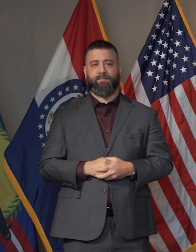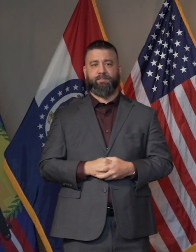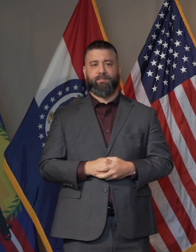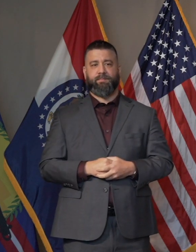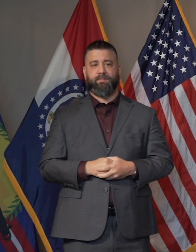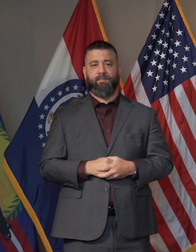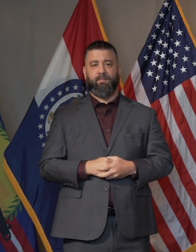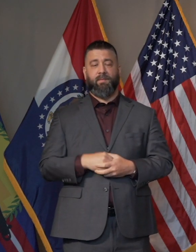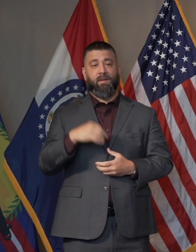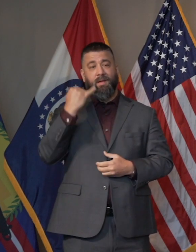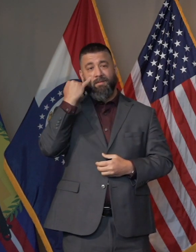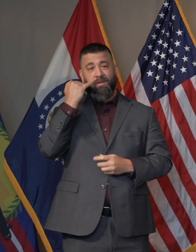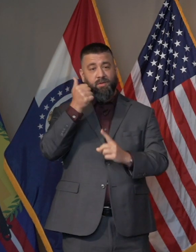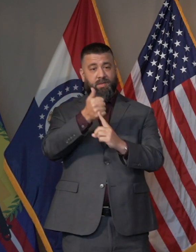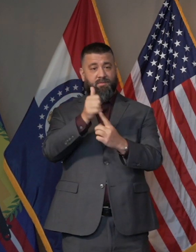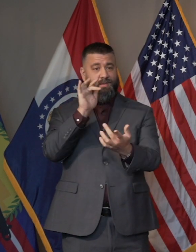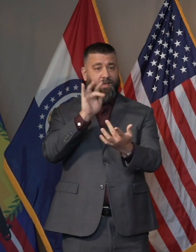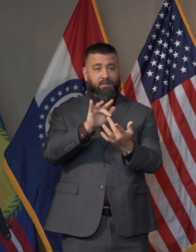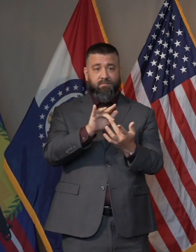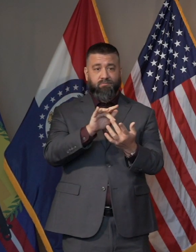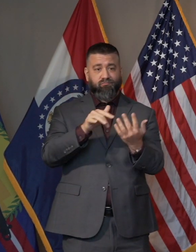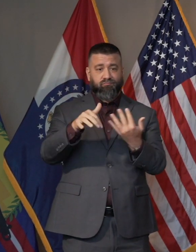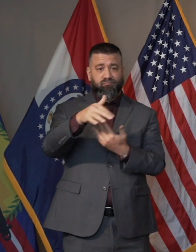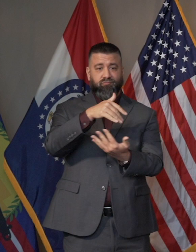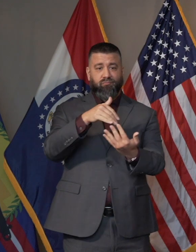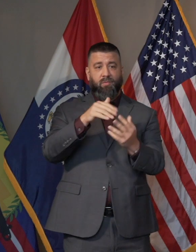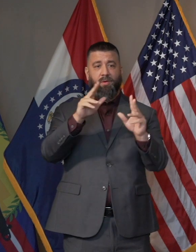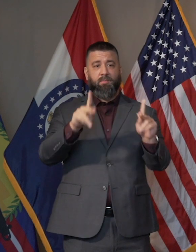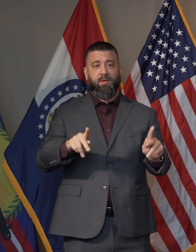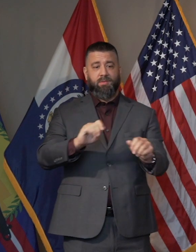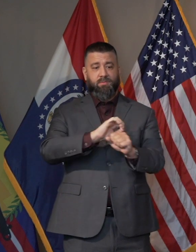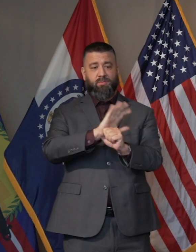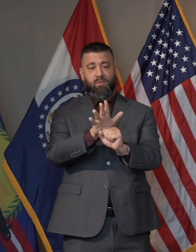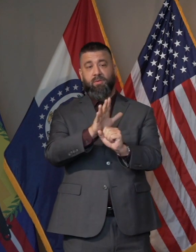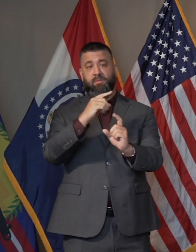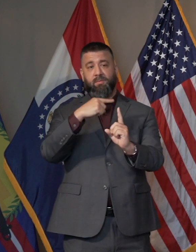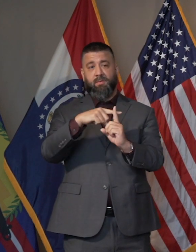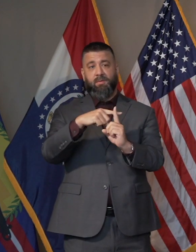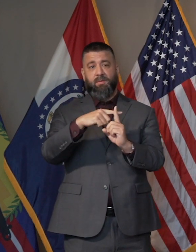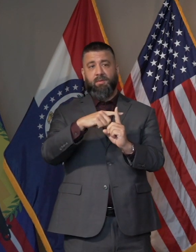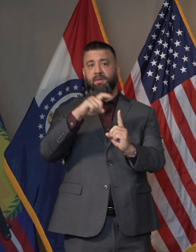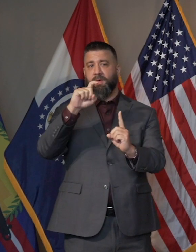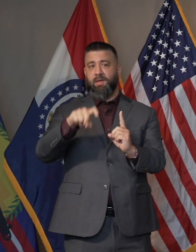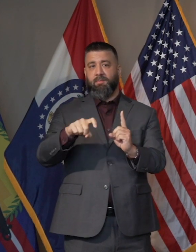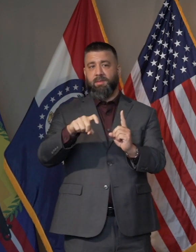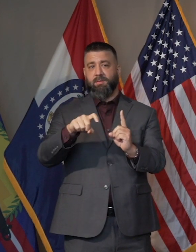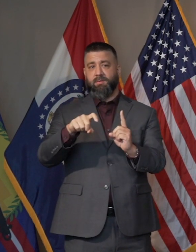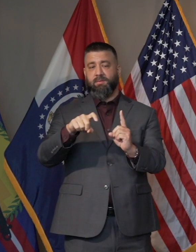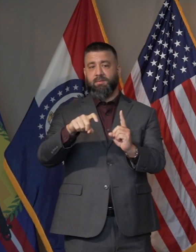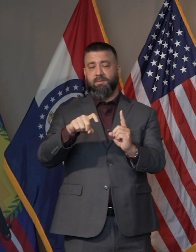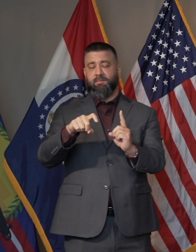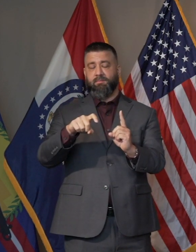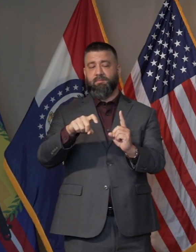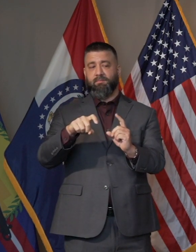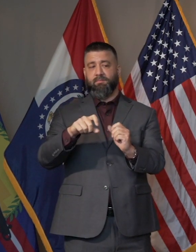So if you were in contact with someone who is positive for COVID-19, you must